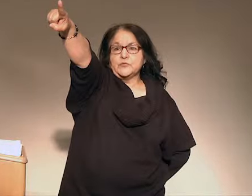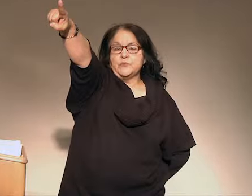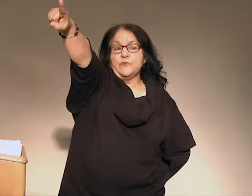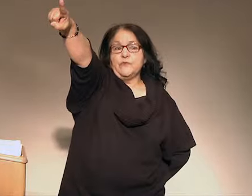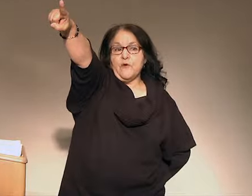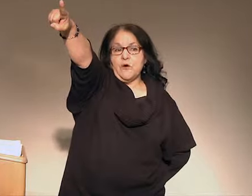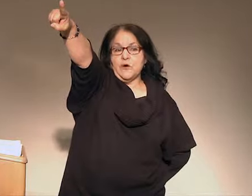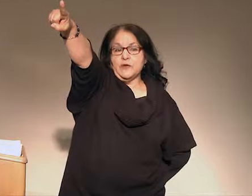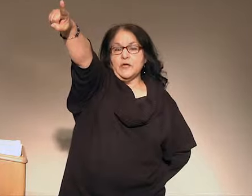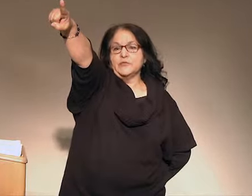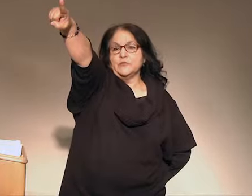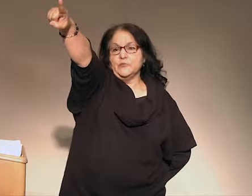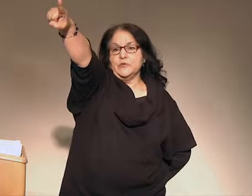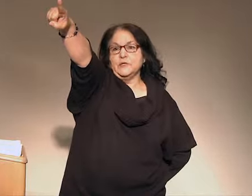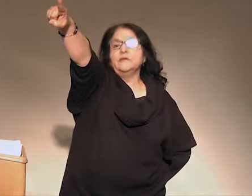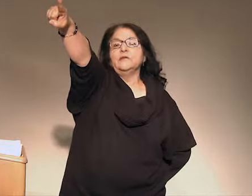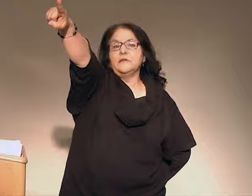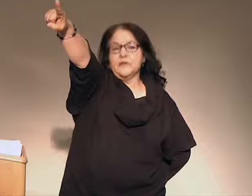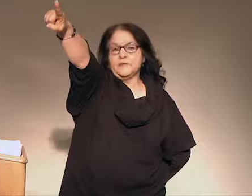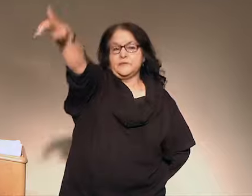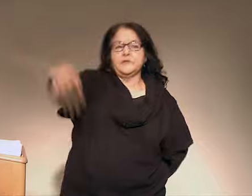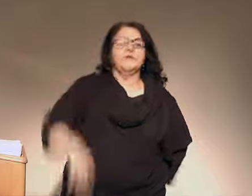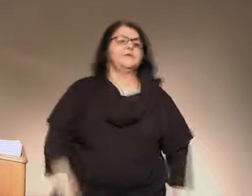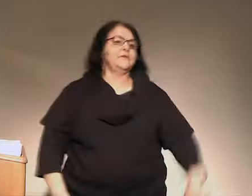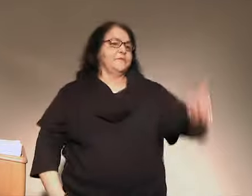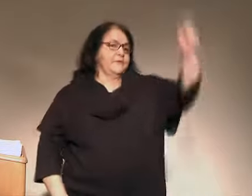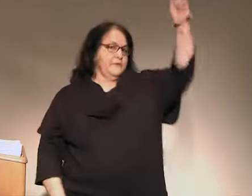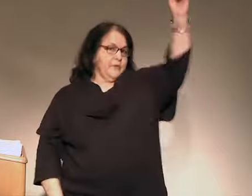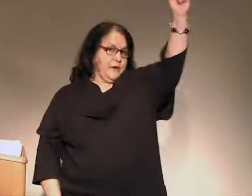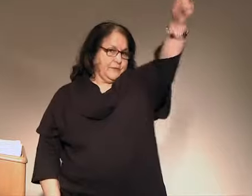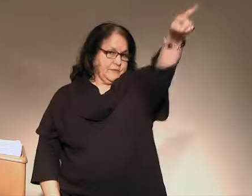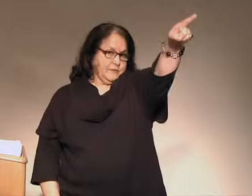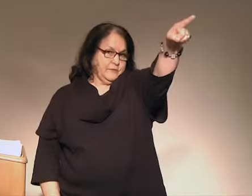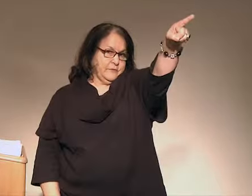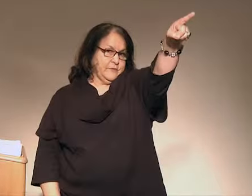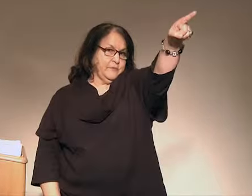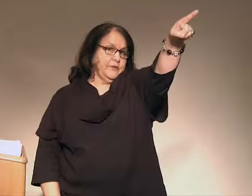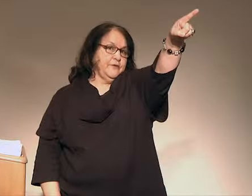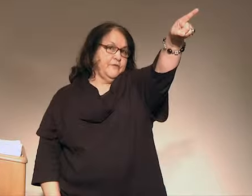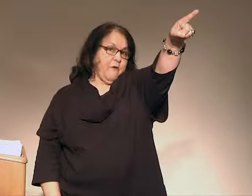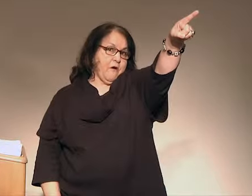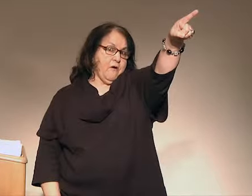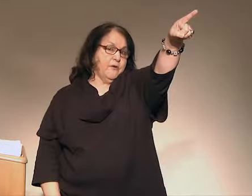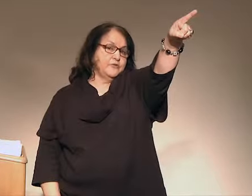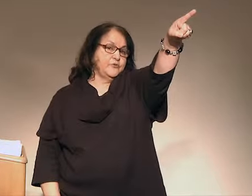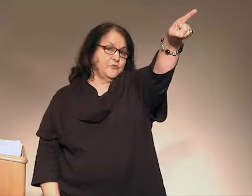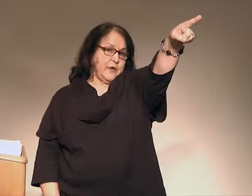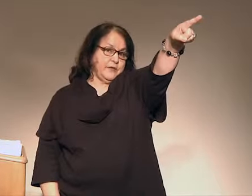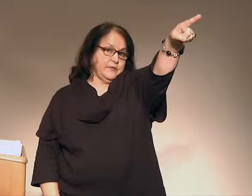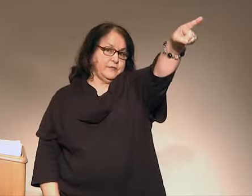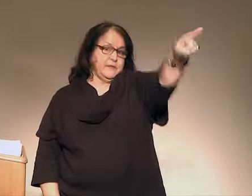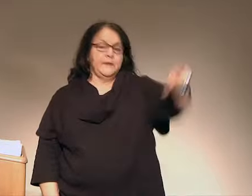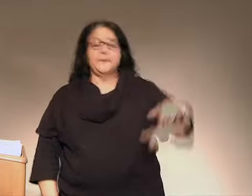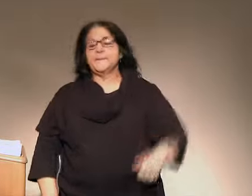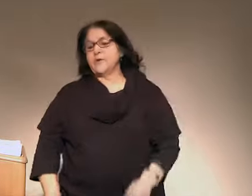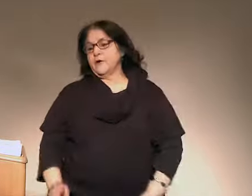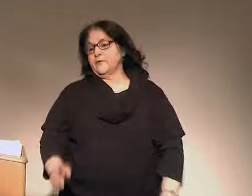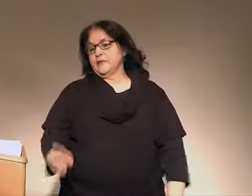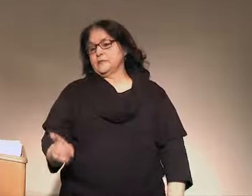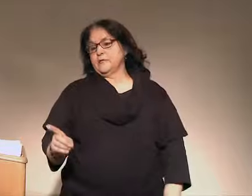would be far and to the left. If I do the opposite, then it would be far and to the right. Now if I extend